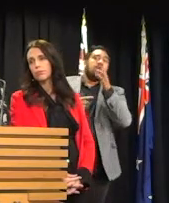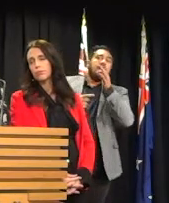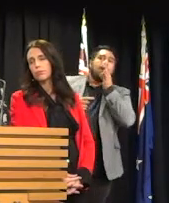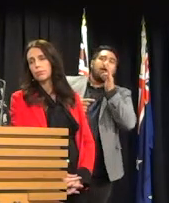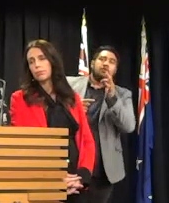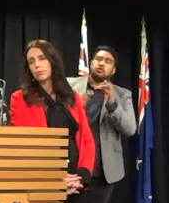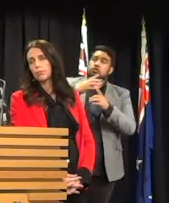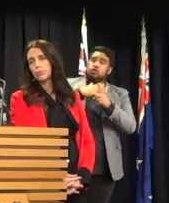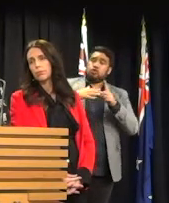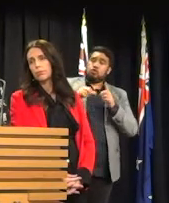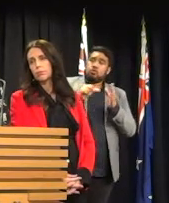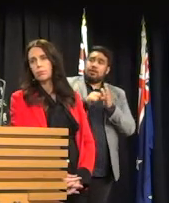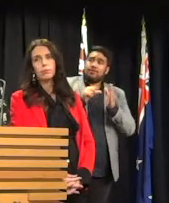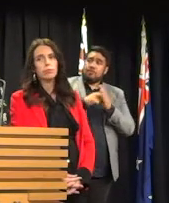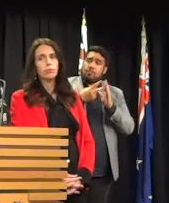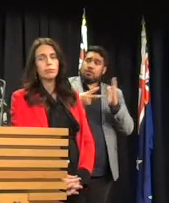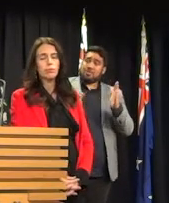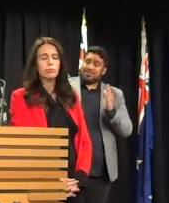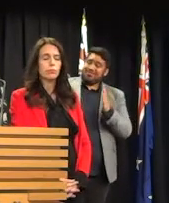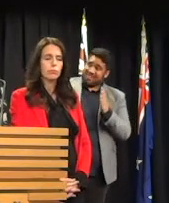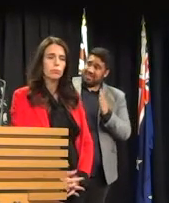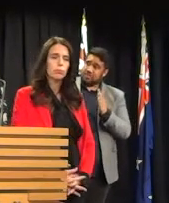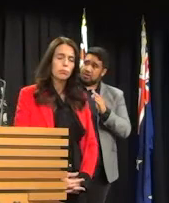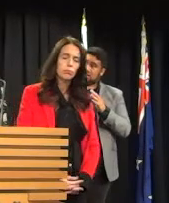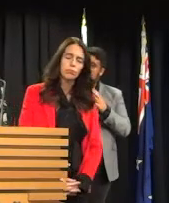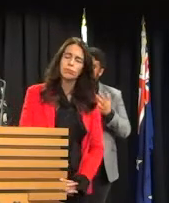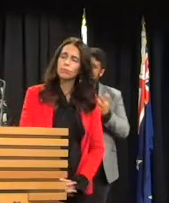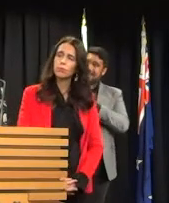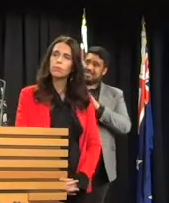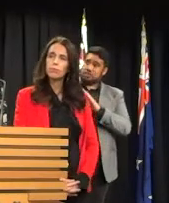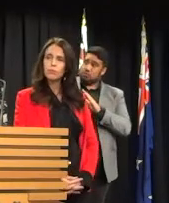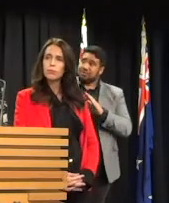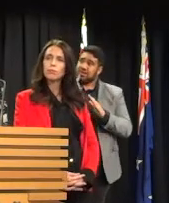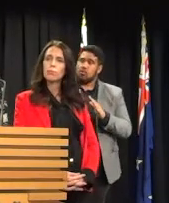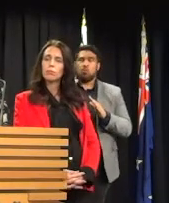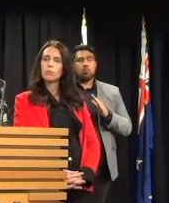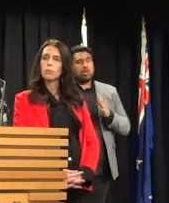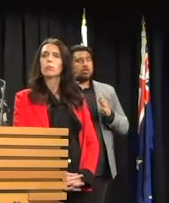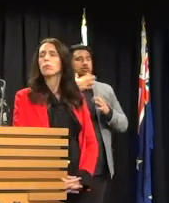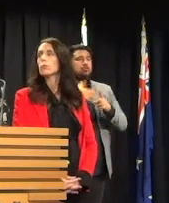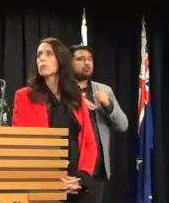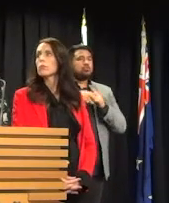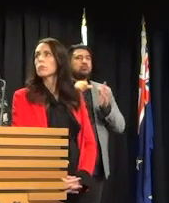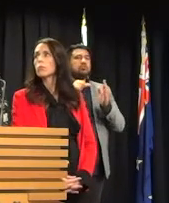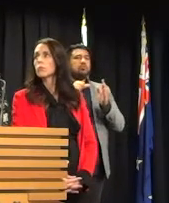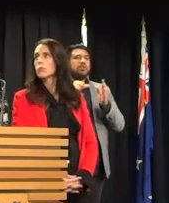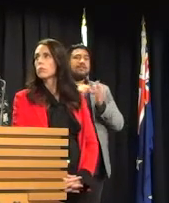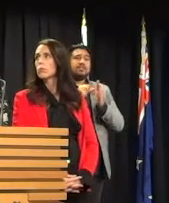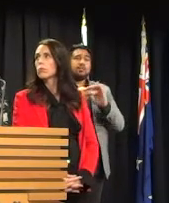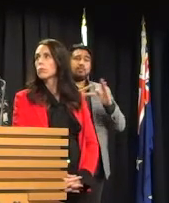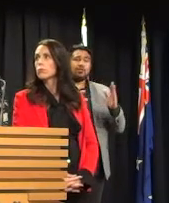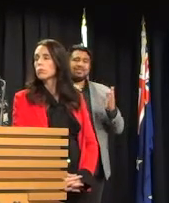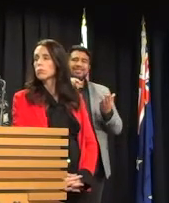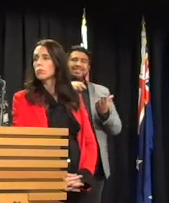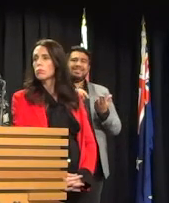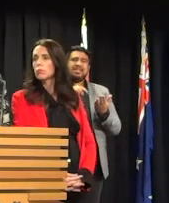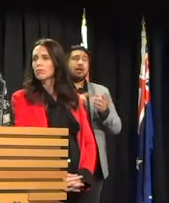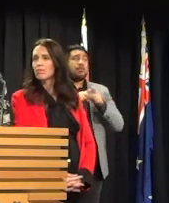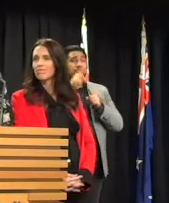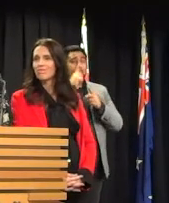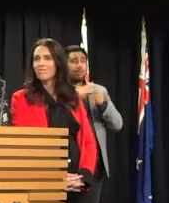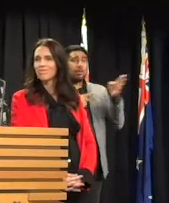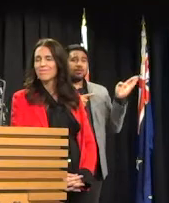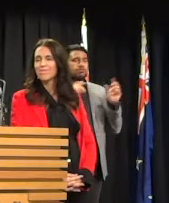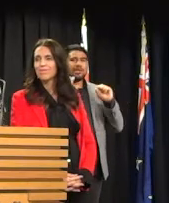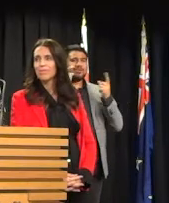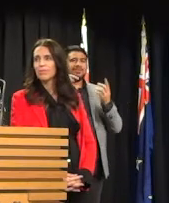investment policy was a disaster? Well, the issue with the social investment policy was that generally people didn't understand